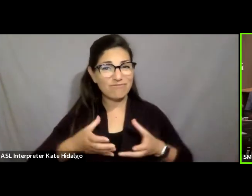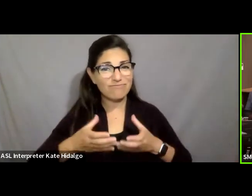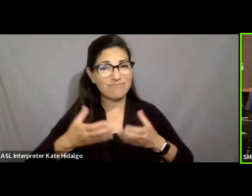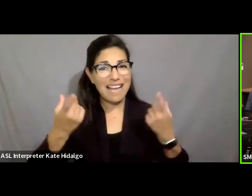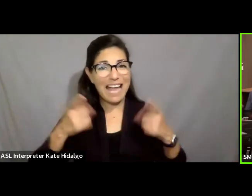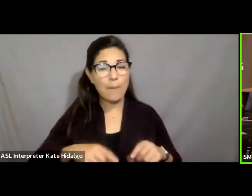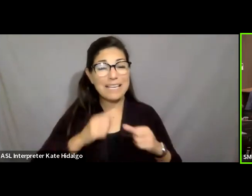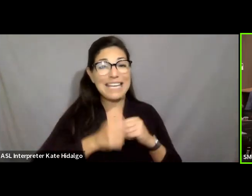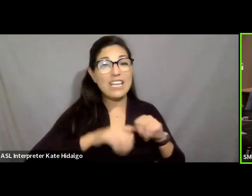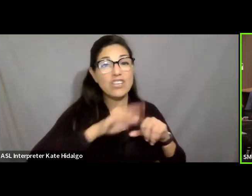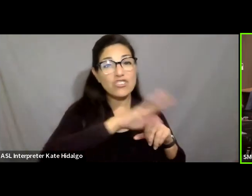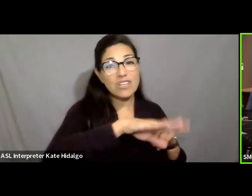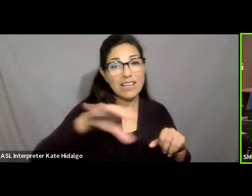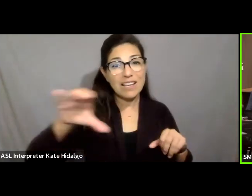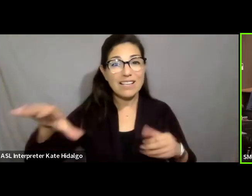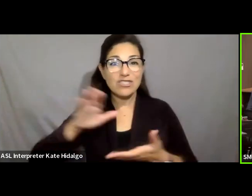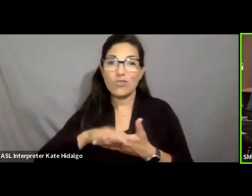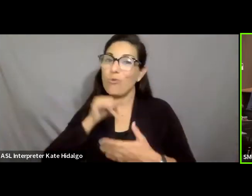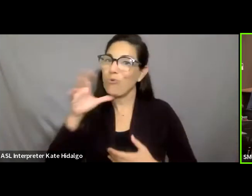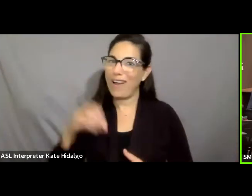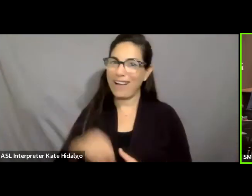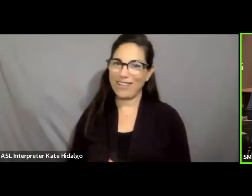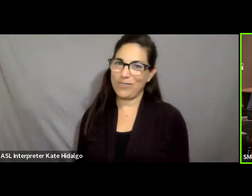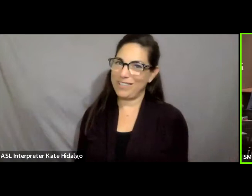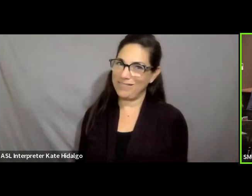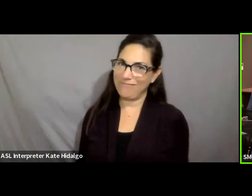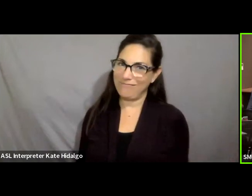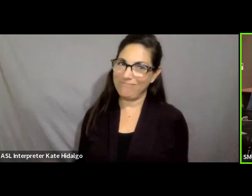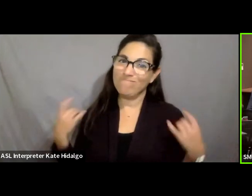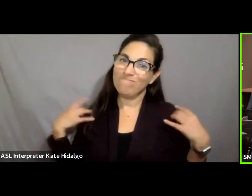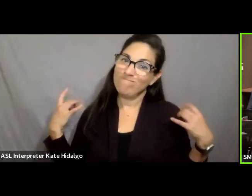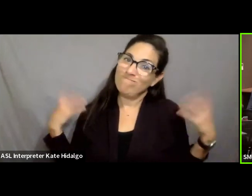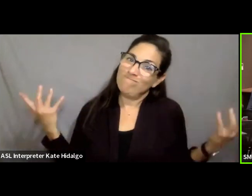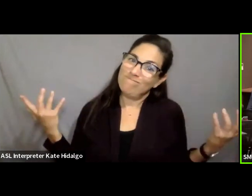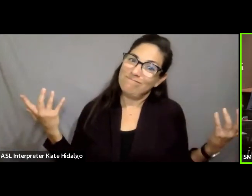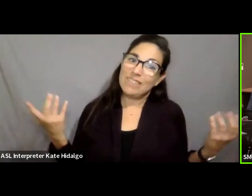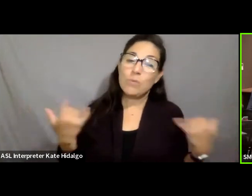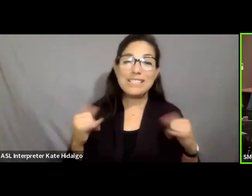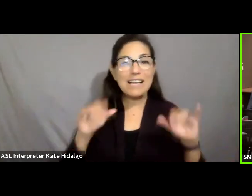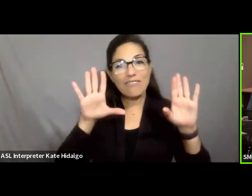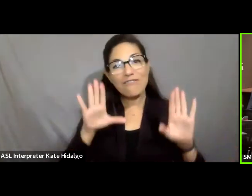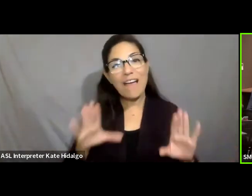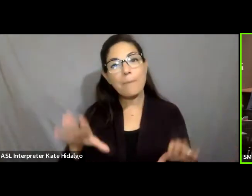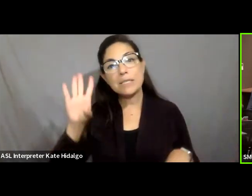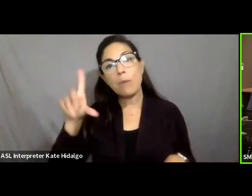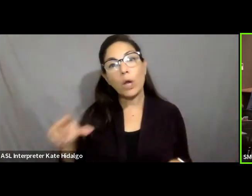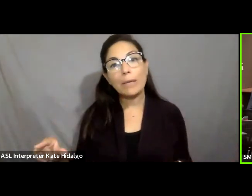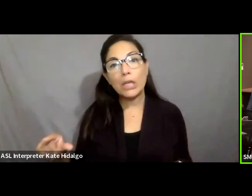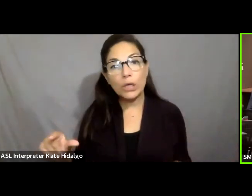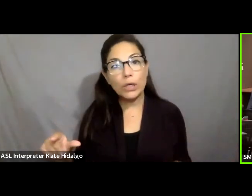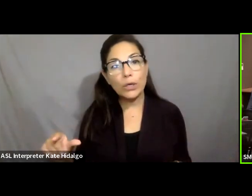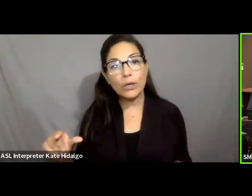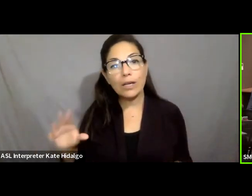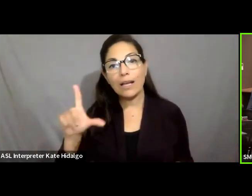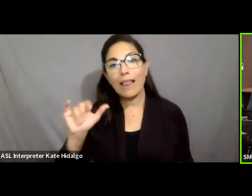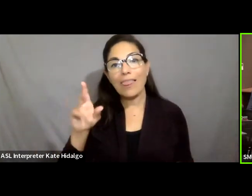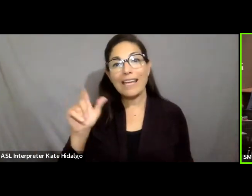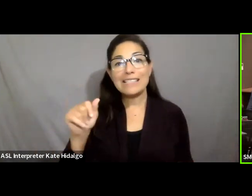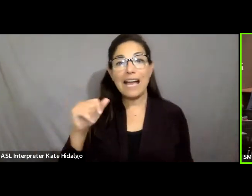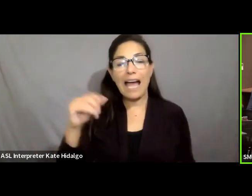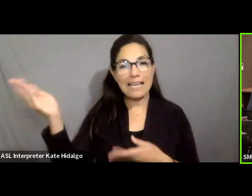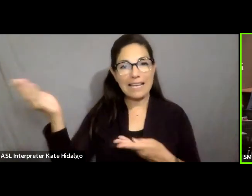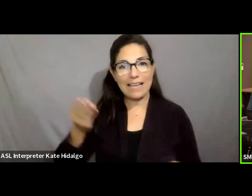each location, it doesn't involve us. No big deal. We had a fabulous barbecue. Linda had it catered